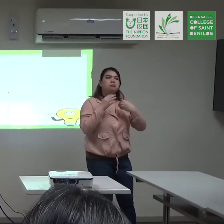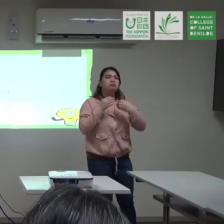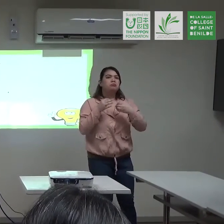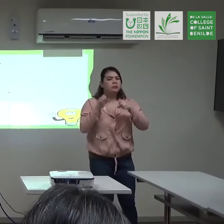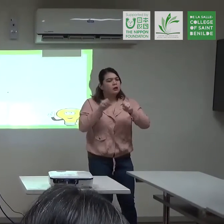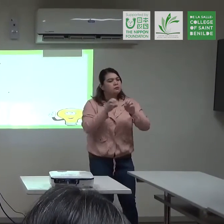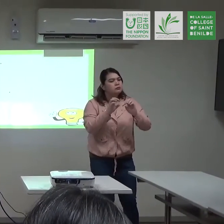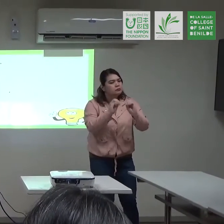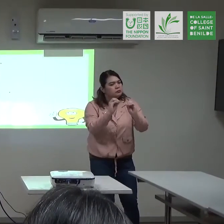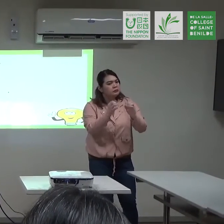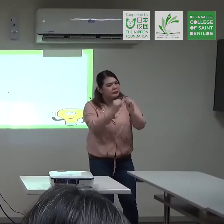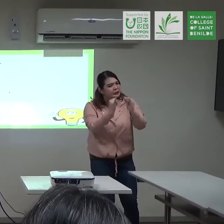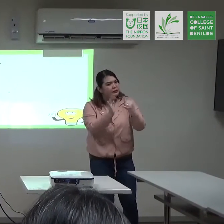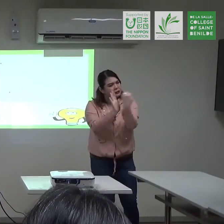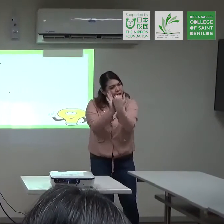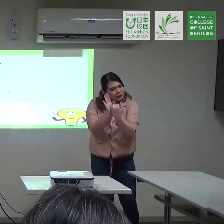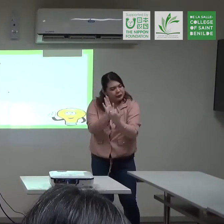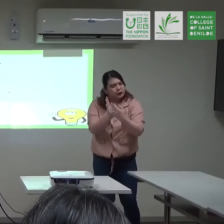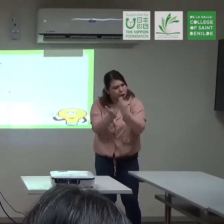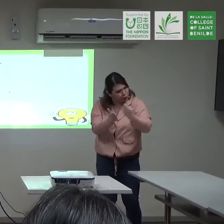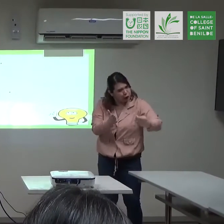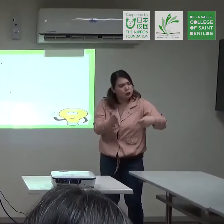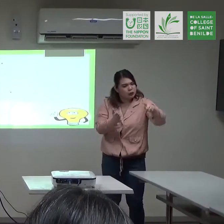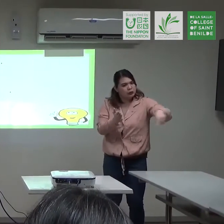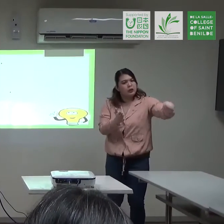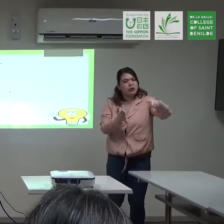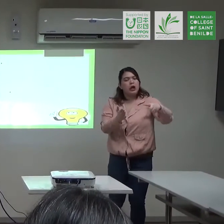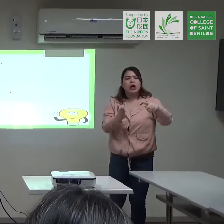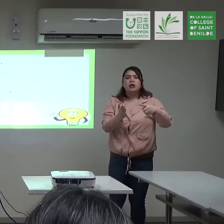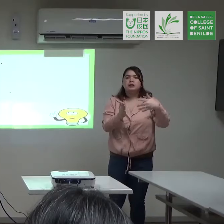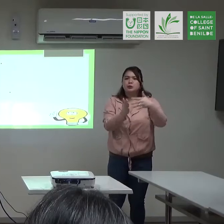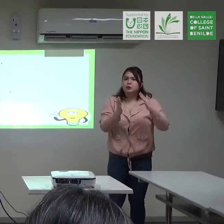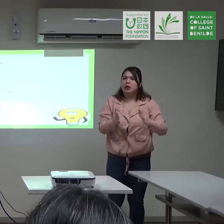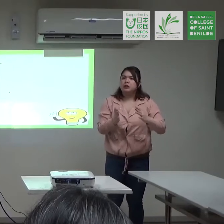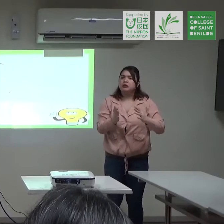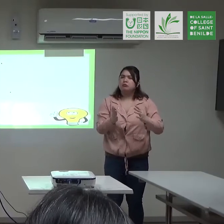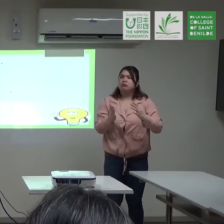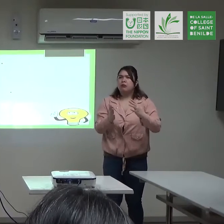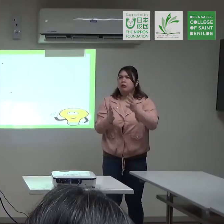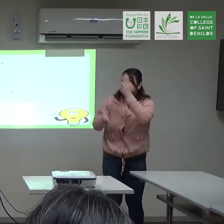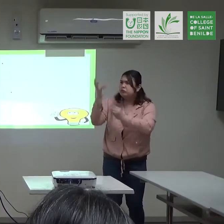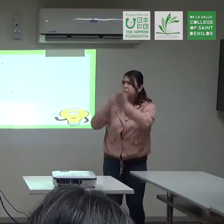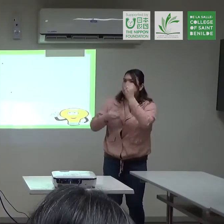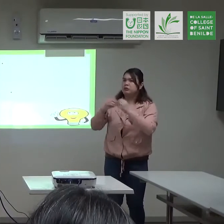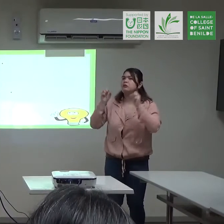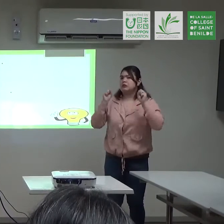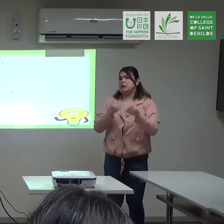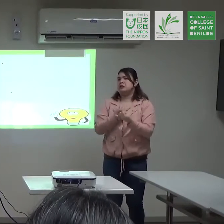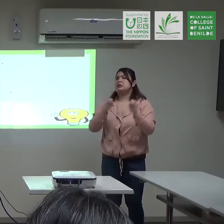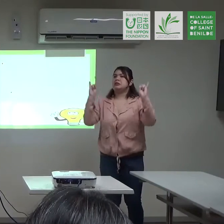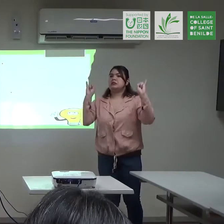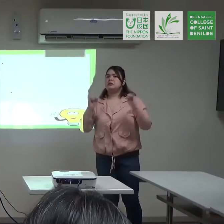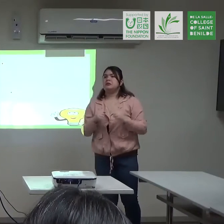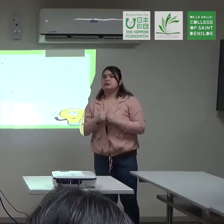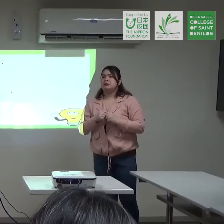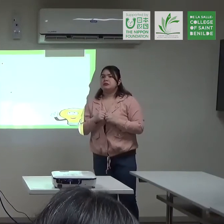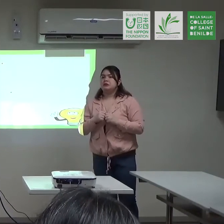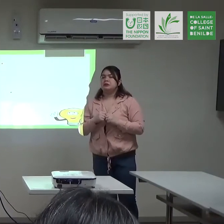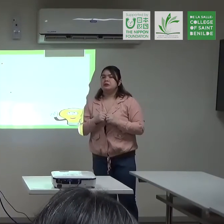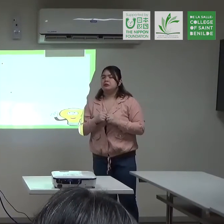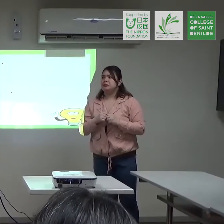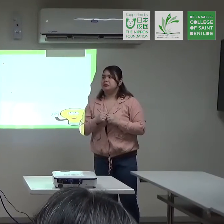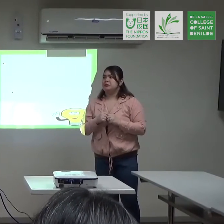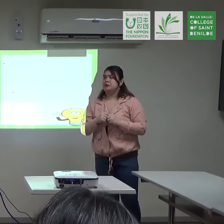or tools that you can actually do if you really want to develop